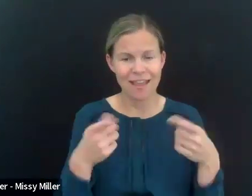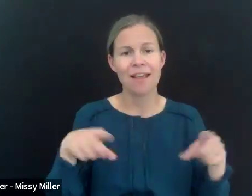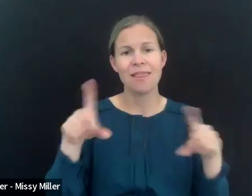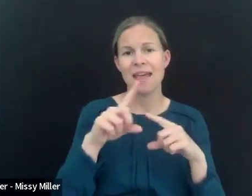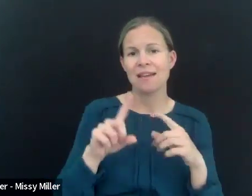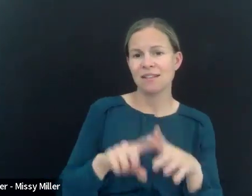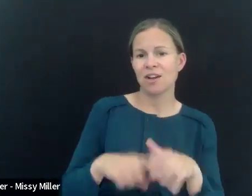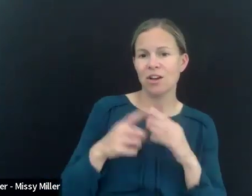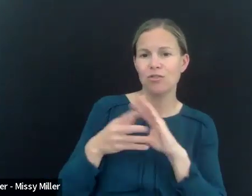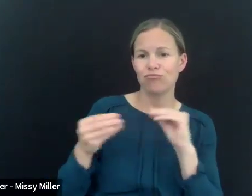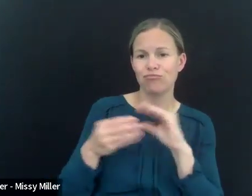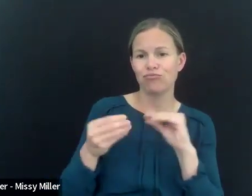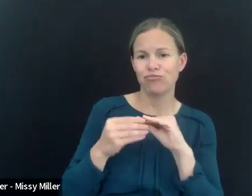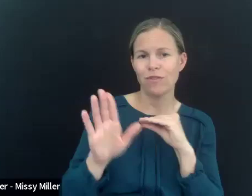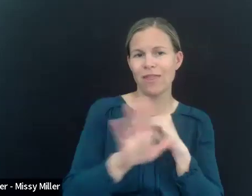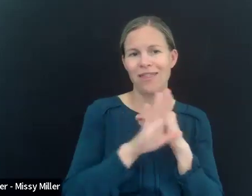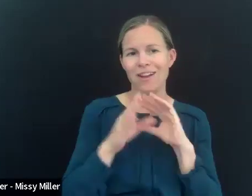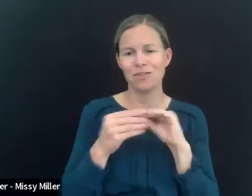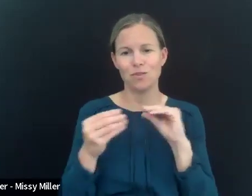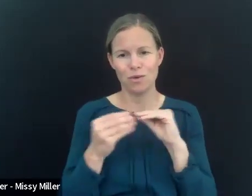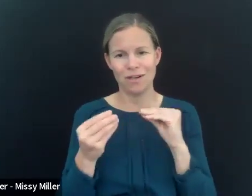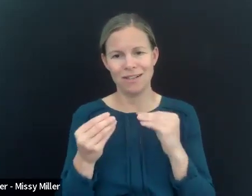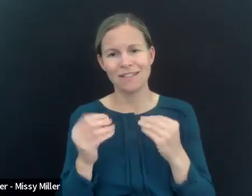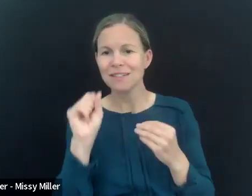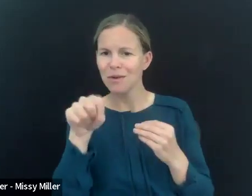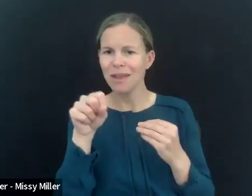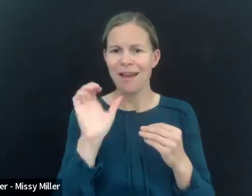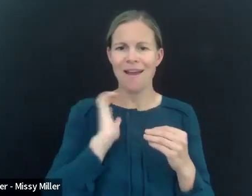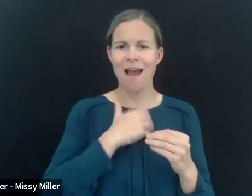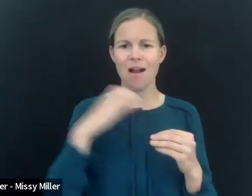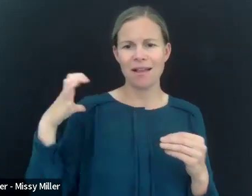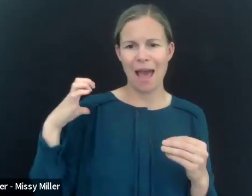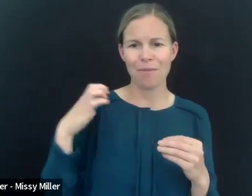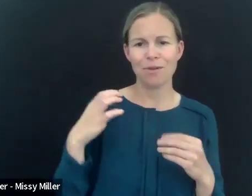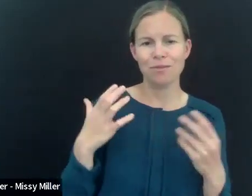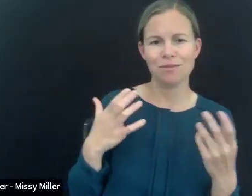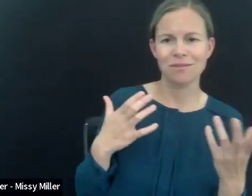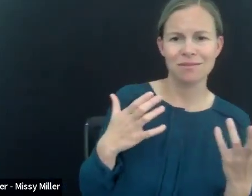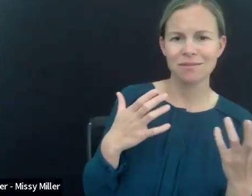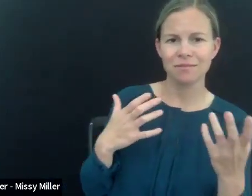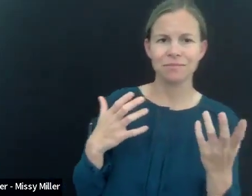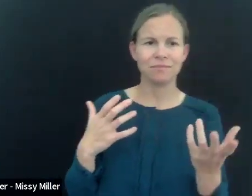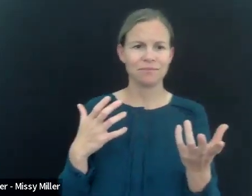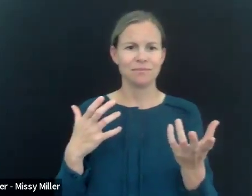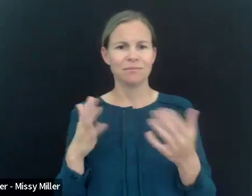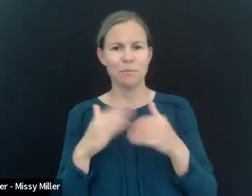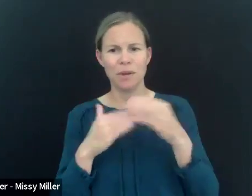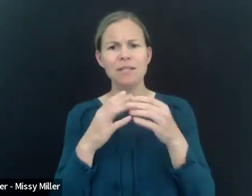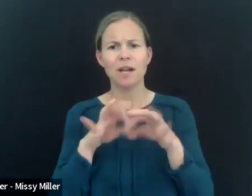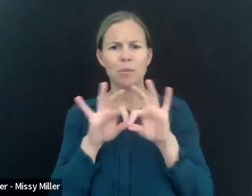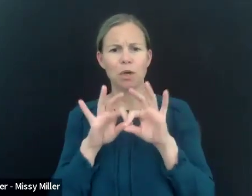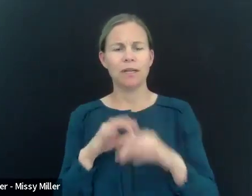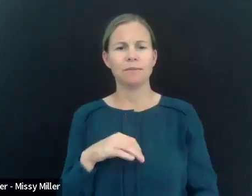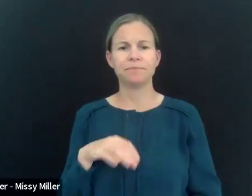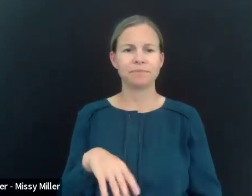So these state houses, our Capitol buildings, belong to us and our families. So love that reminder. Indra, do